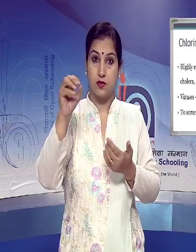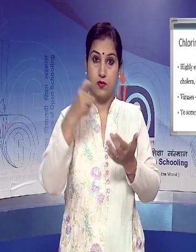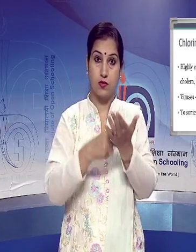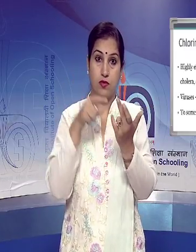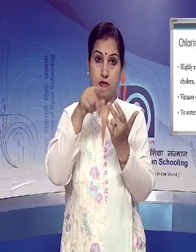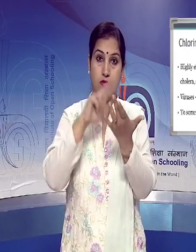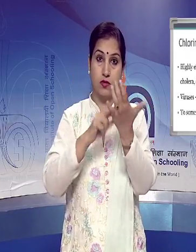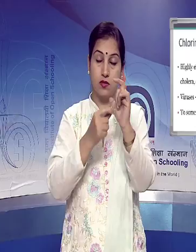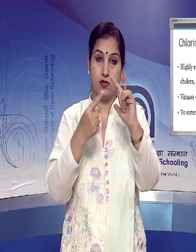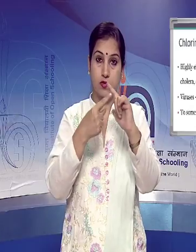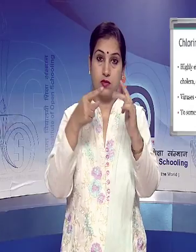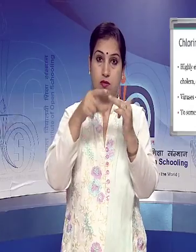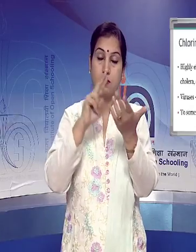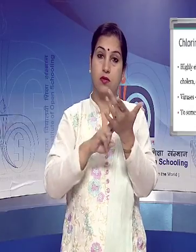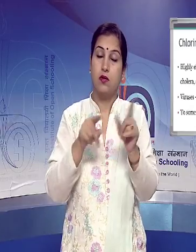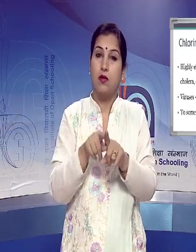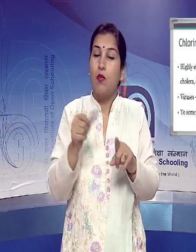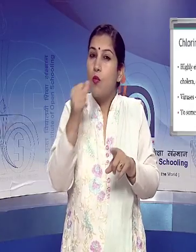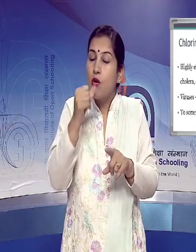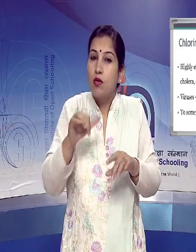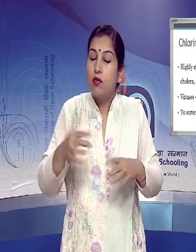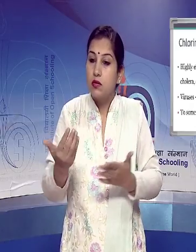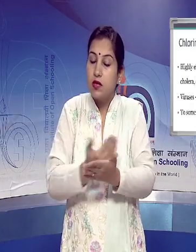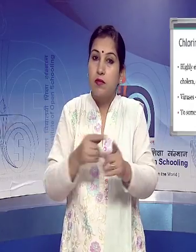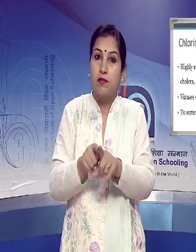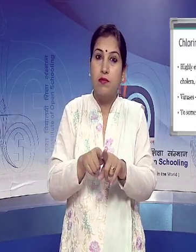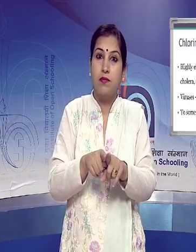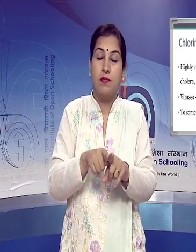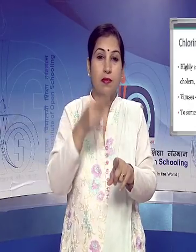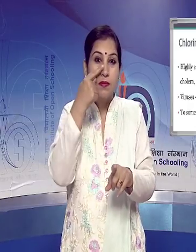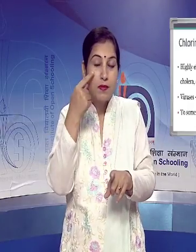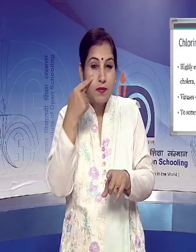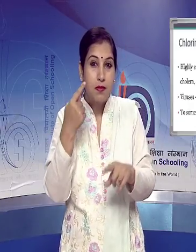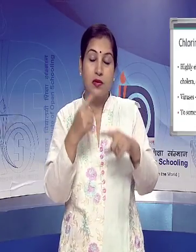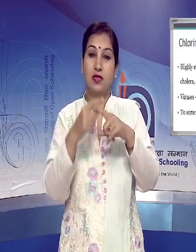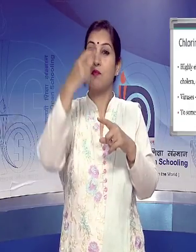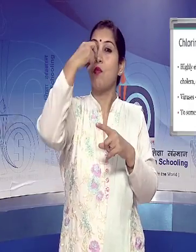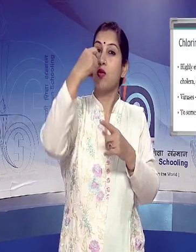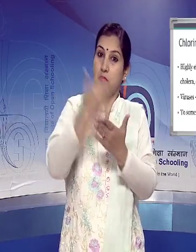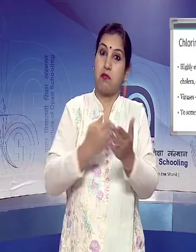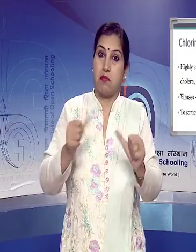prevents hepatitis and polio. Also to some